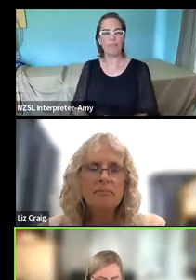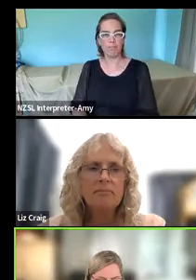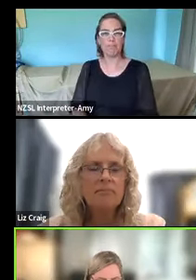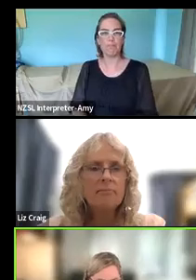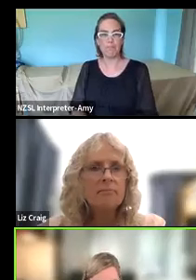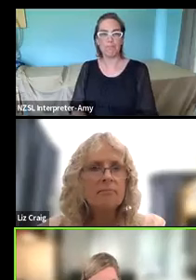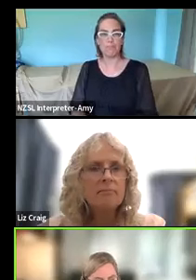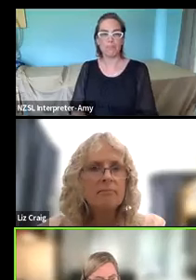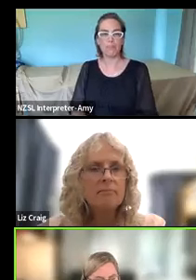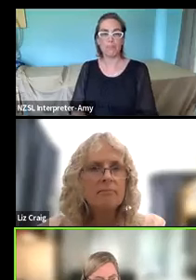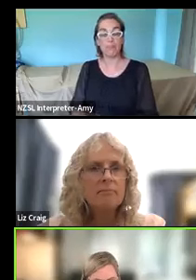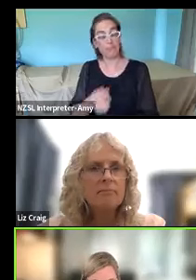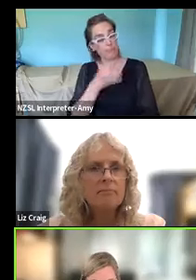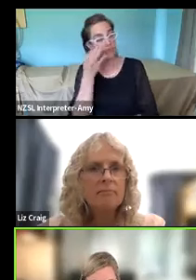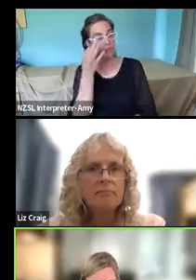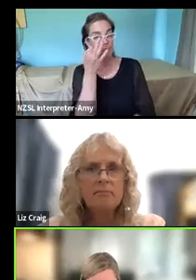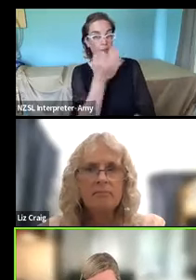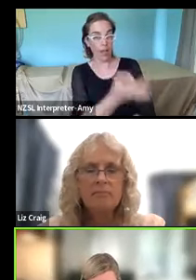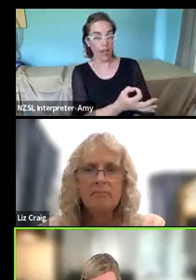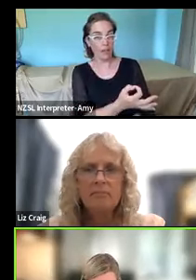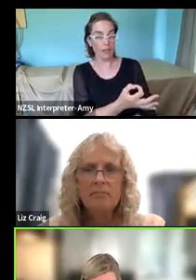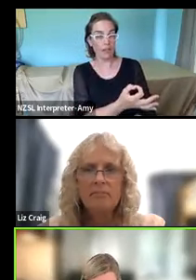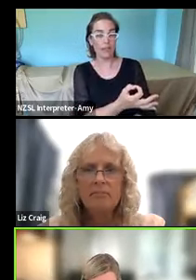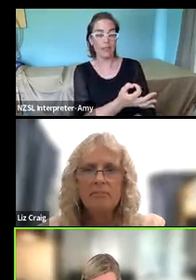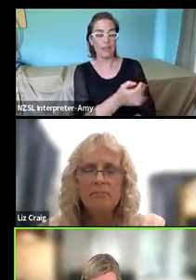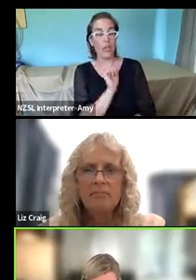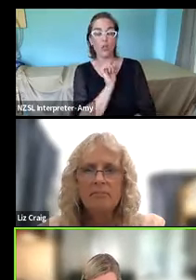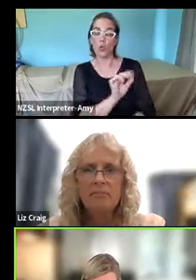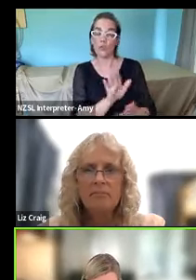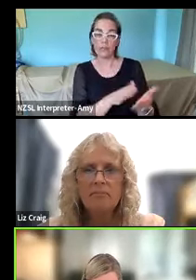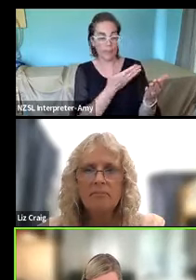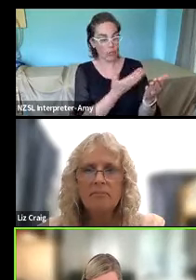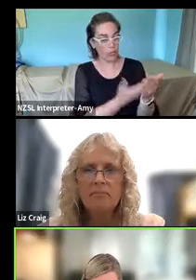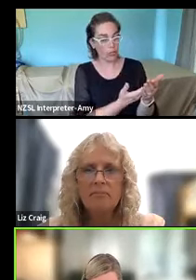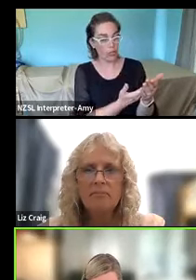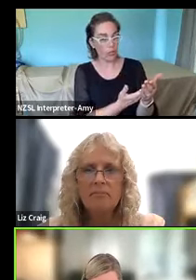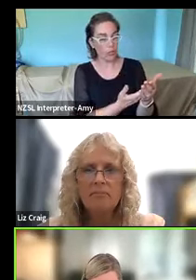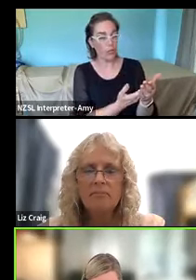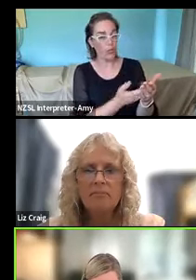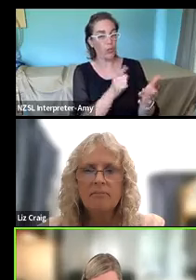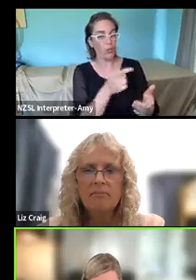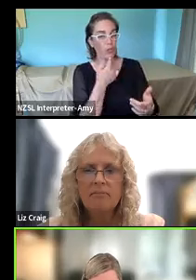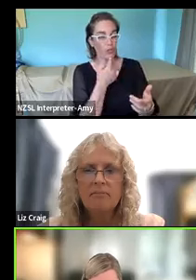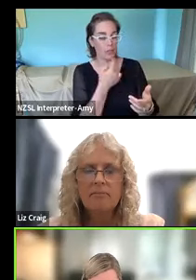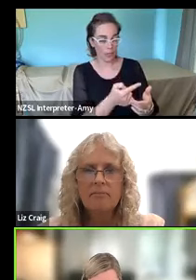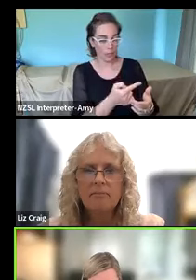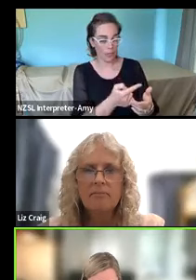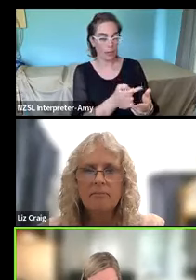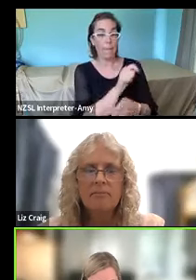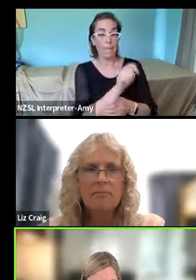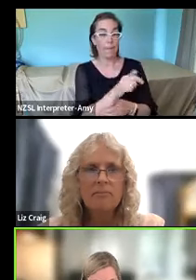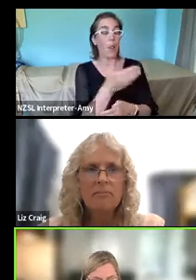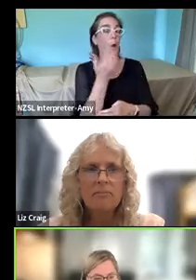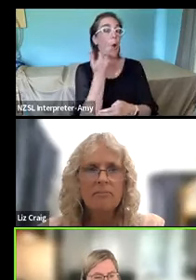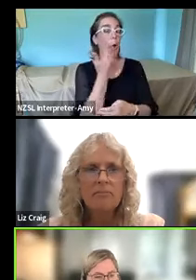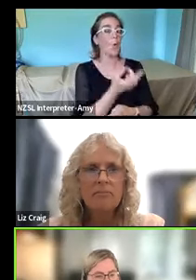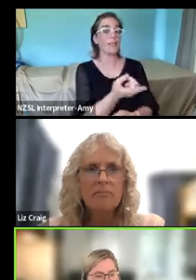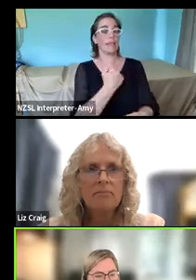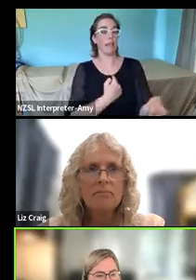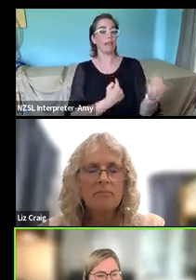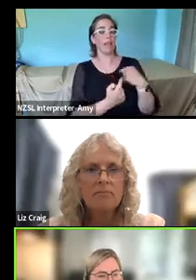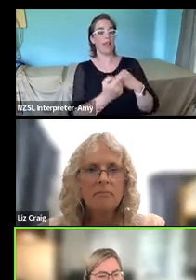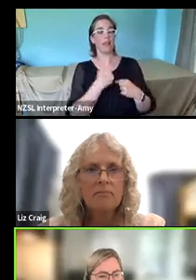So, Loren, in your submission, you said that people always tell me what is